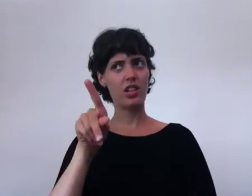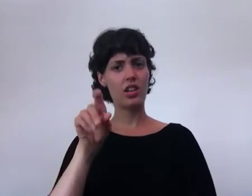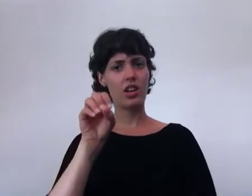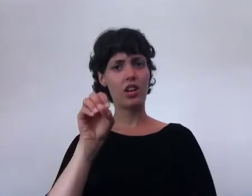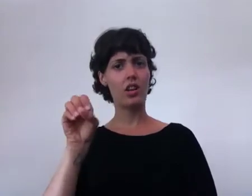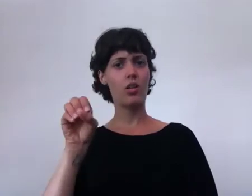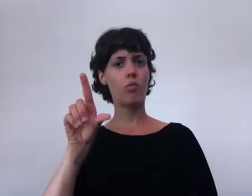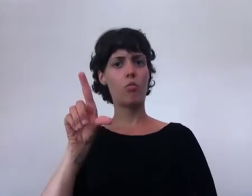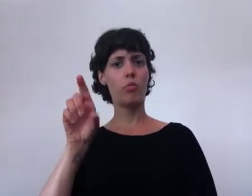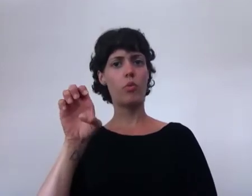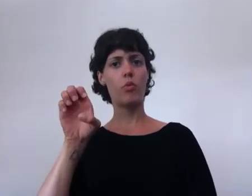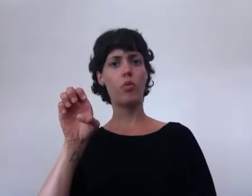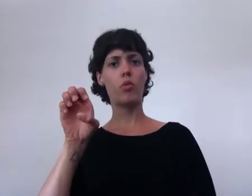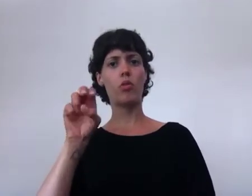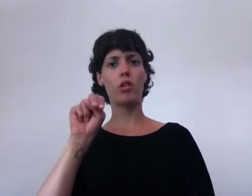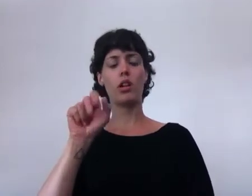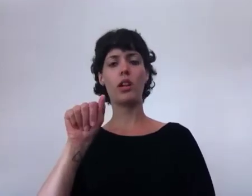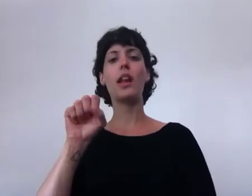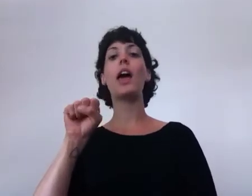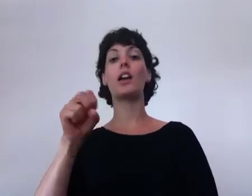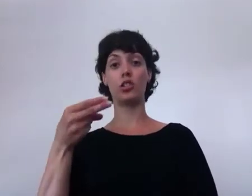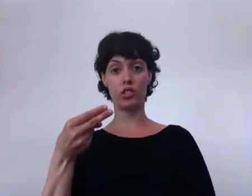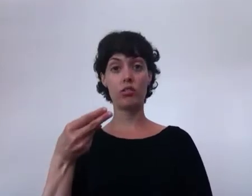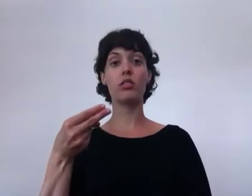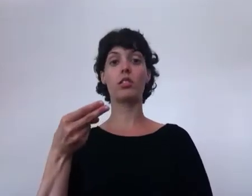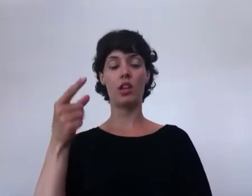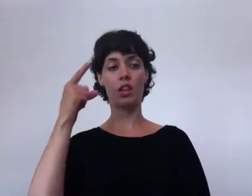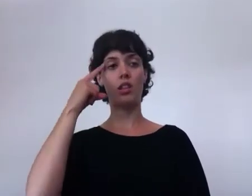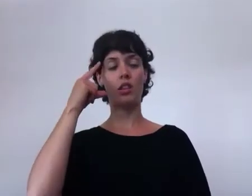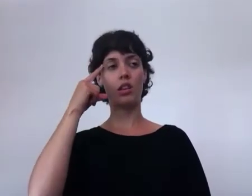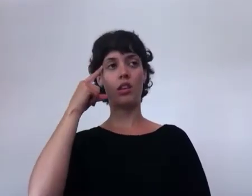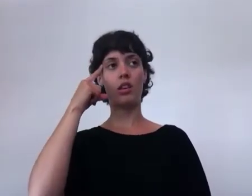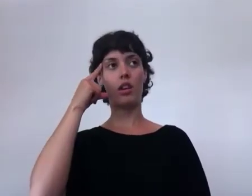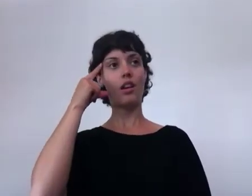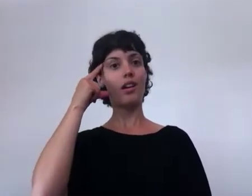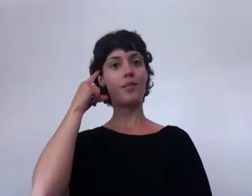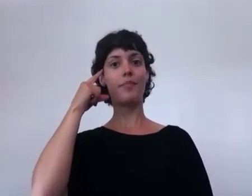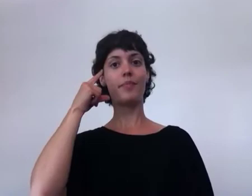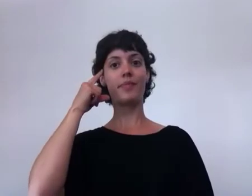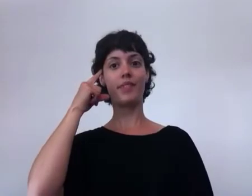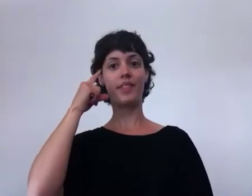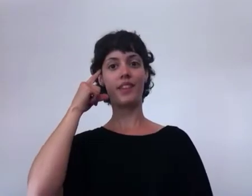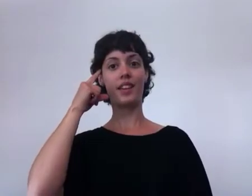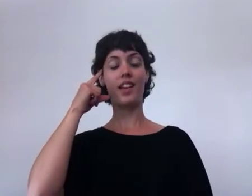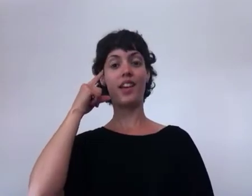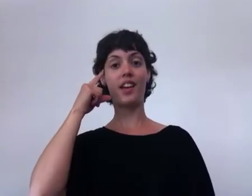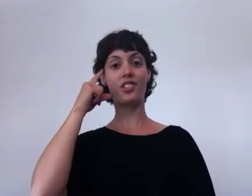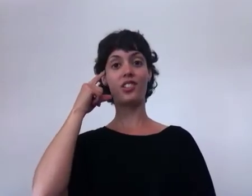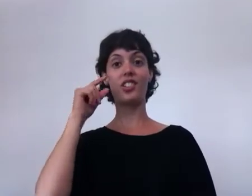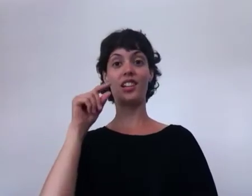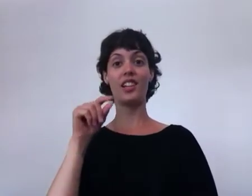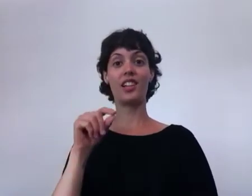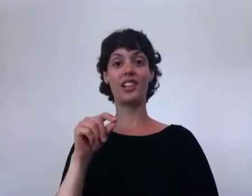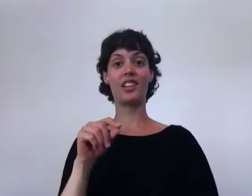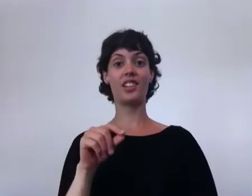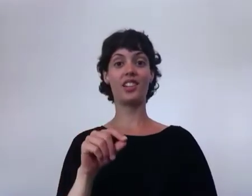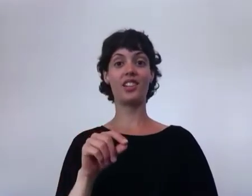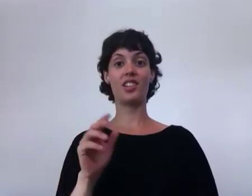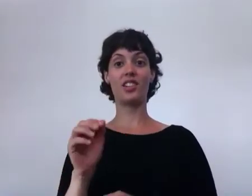been following this issue for decades. David Harris is professor of law and a distinguished faculty scholar at the University of Pittsburgh. Professor Harris, thank you so much for joining